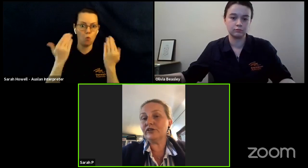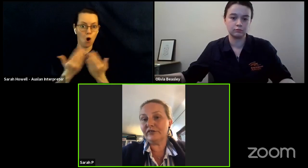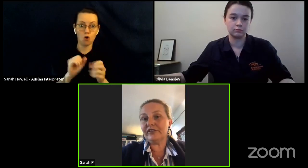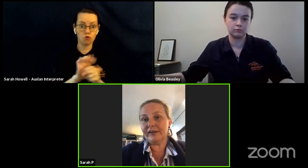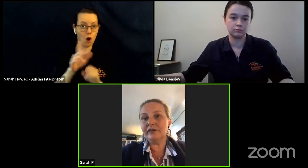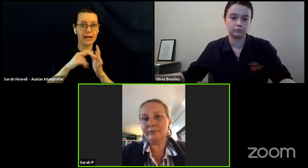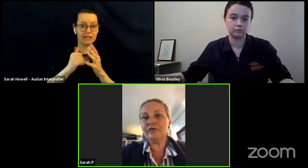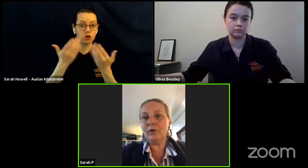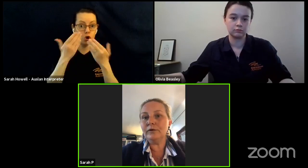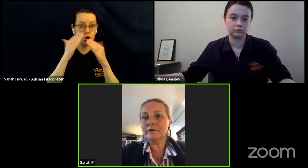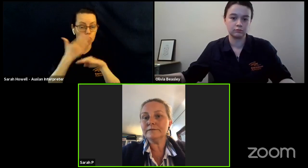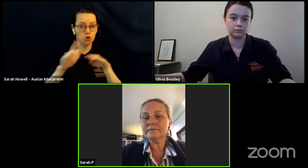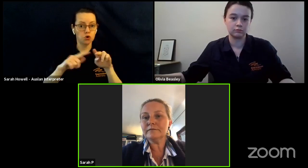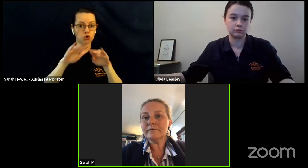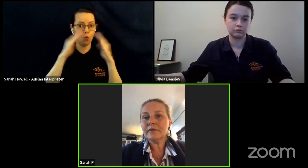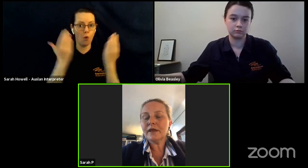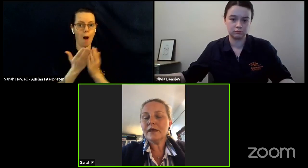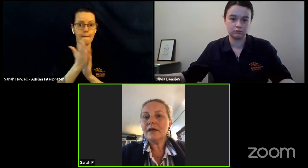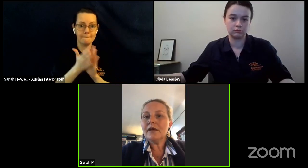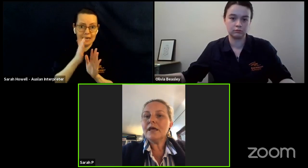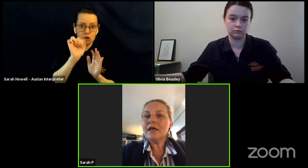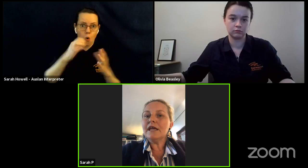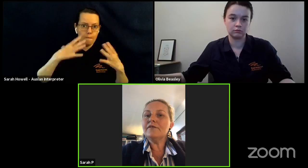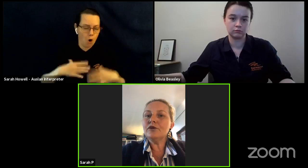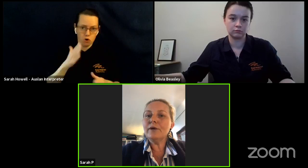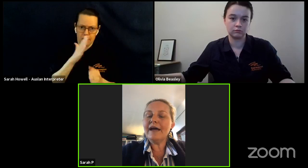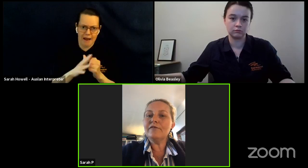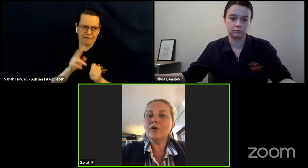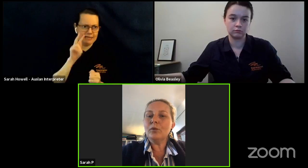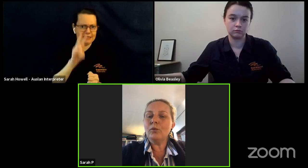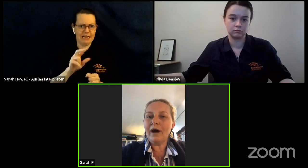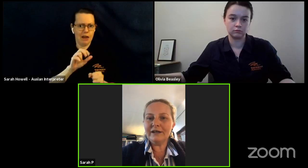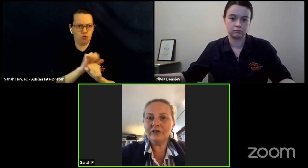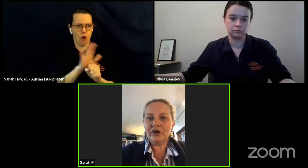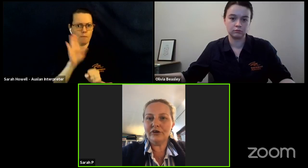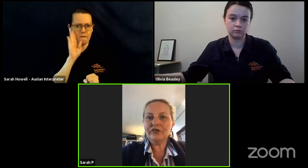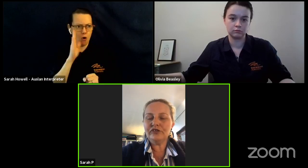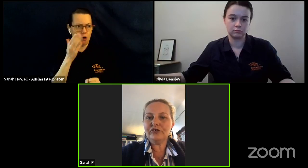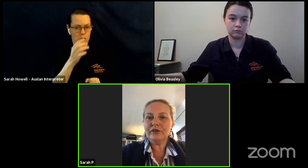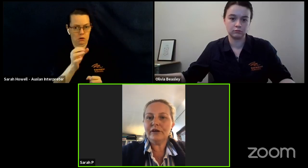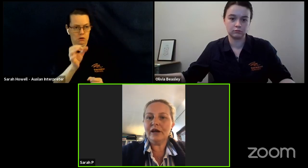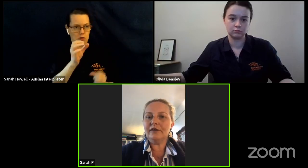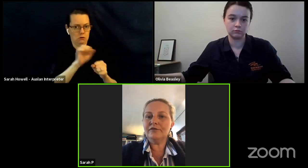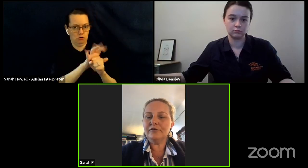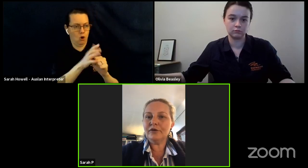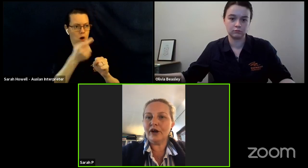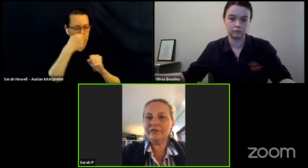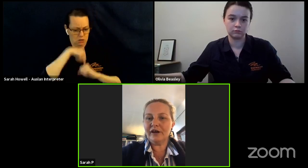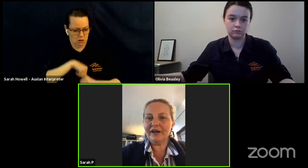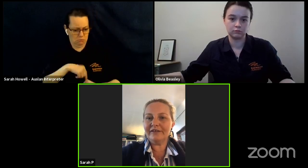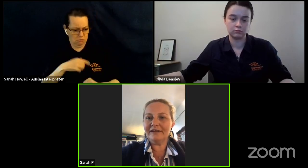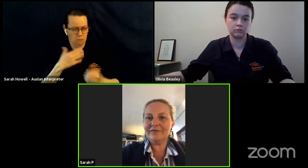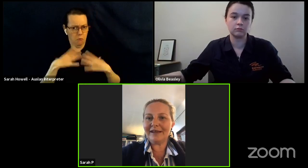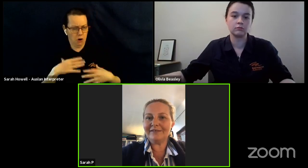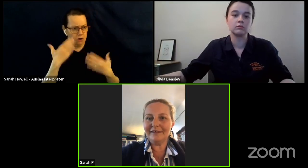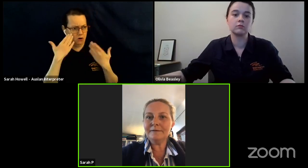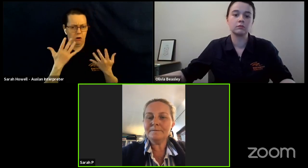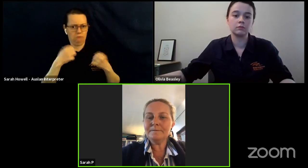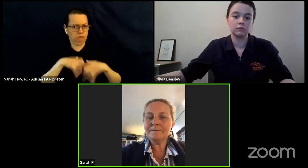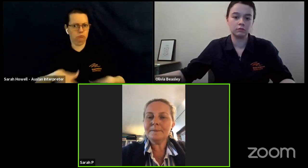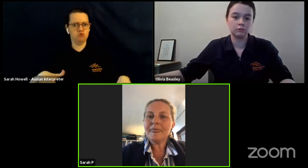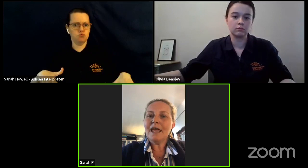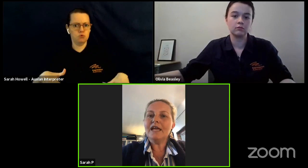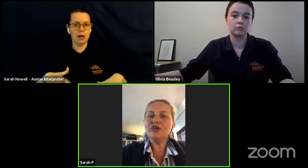will not have seen it before. If you have 1 dose of COVID-19